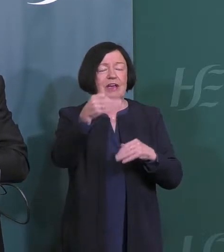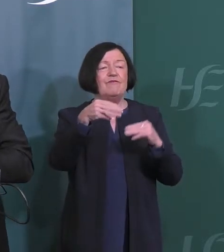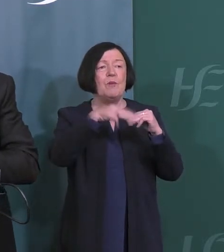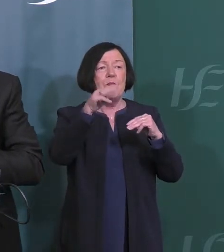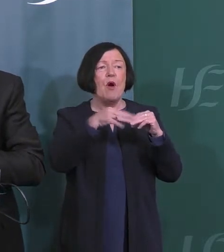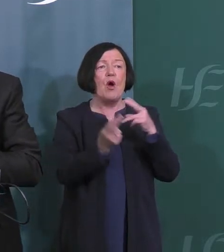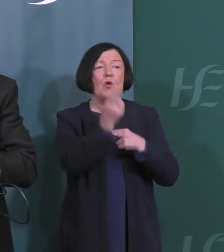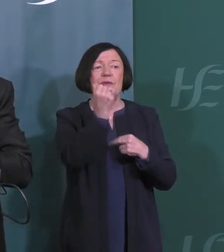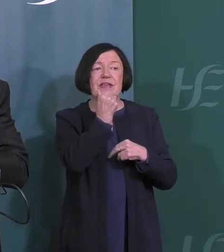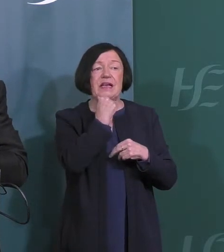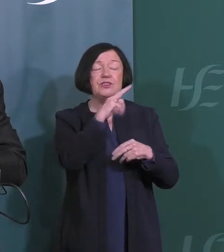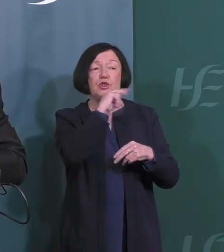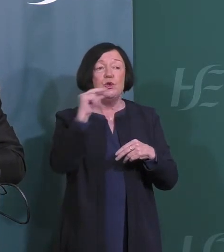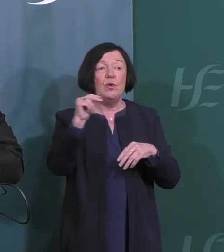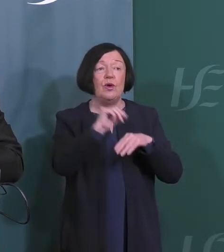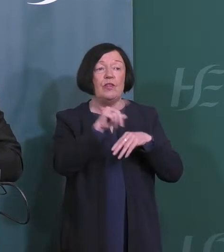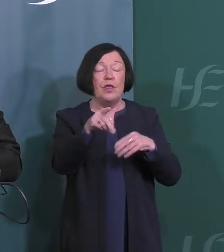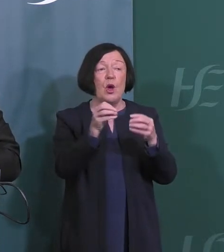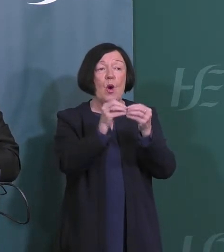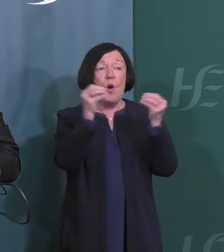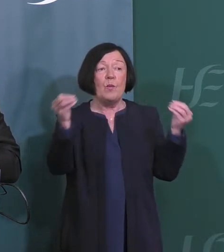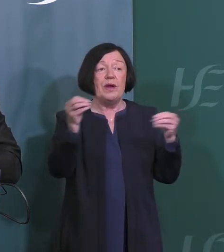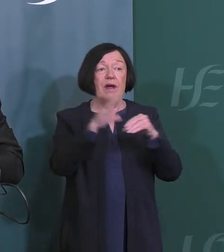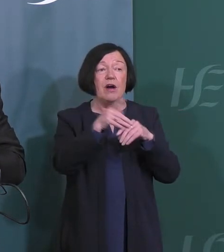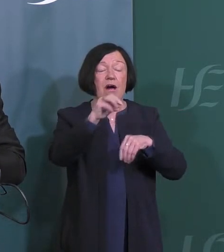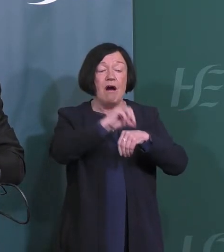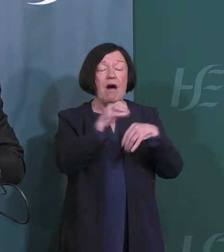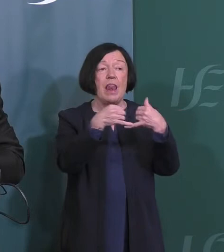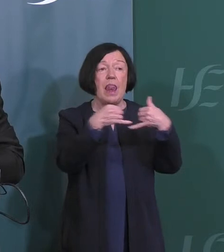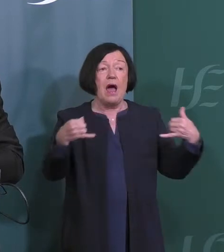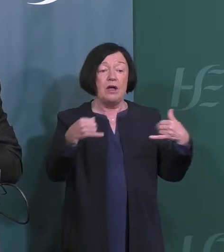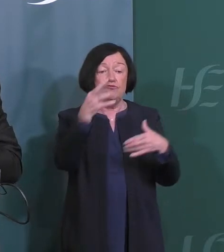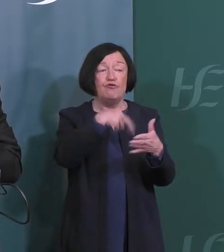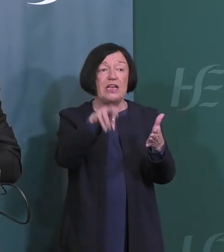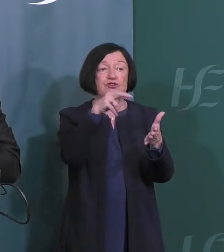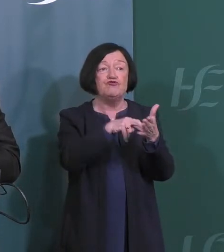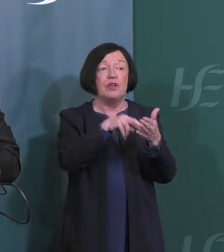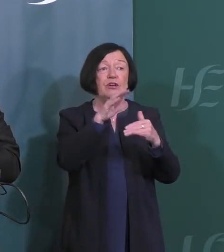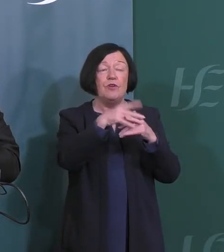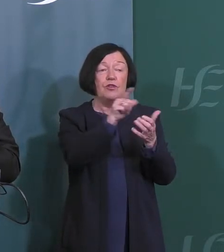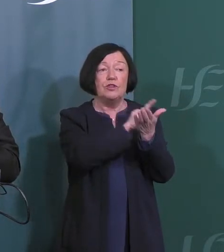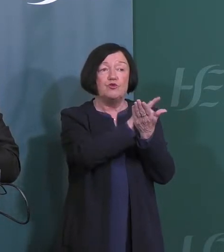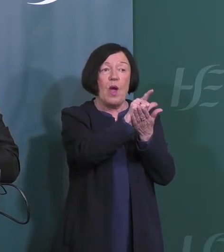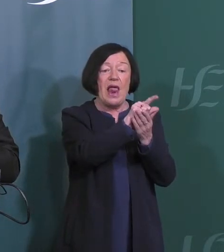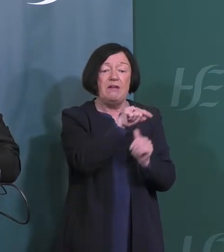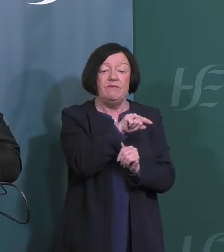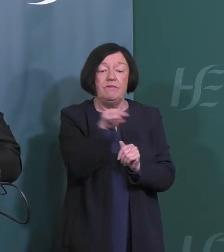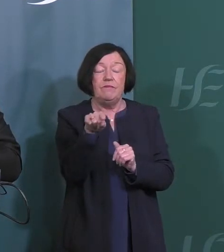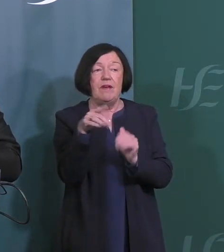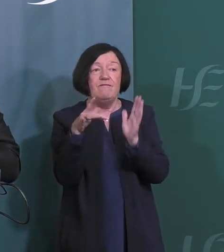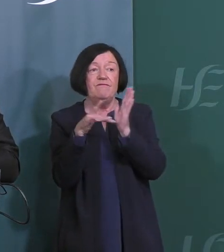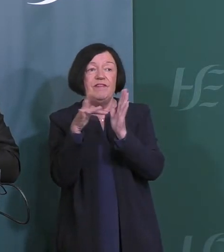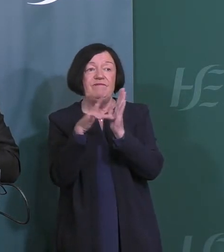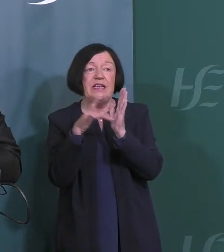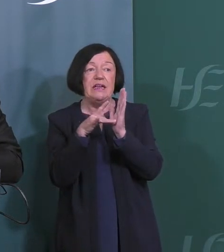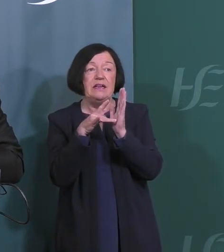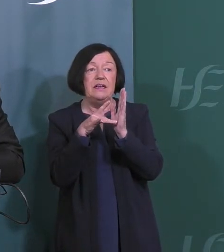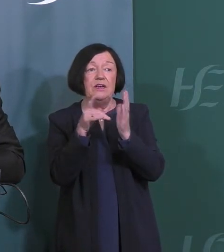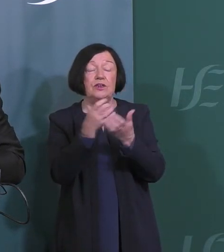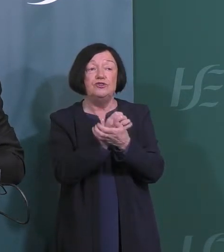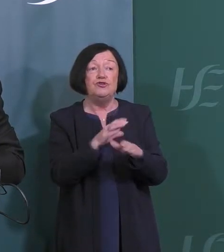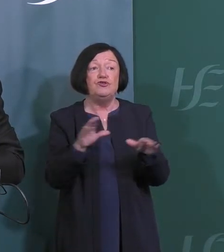further updates and news in relation to the opening up of the online registration for the 12 to 15-year-olds